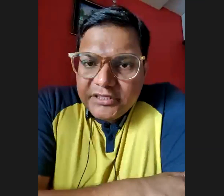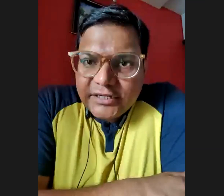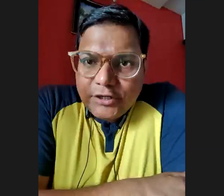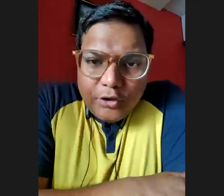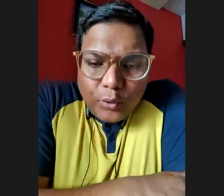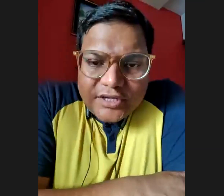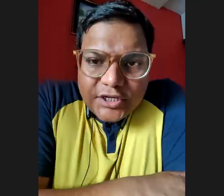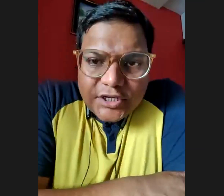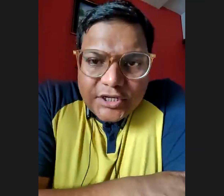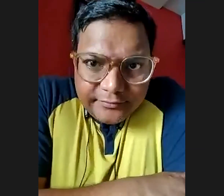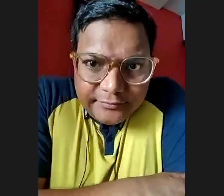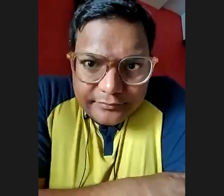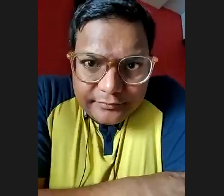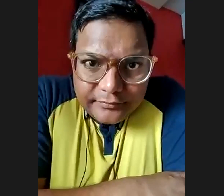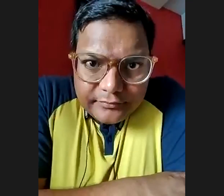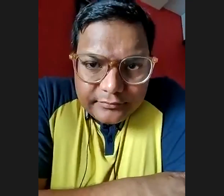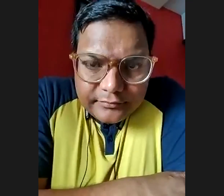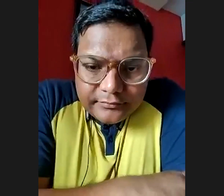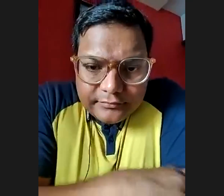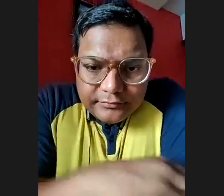Please can you repeat your question once again?